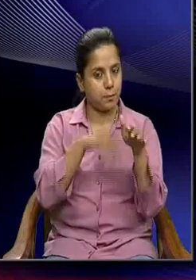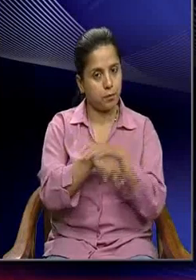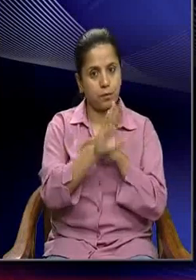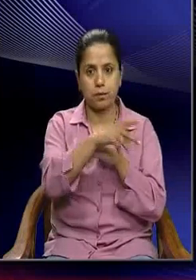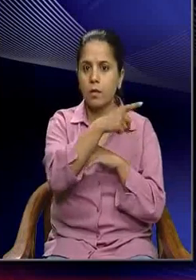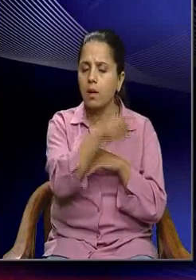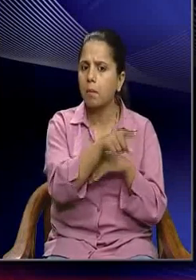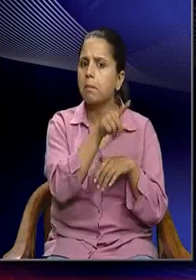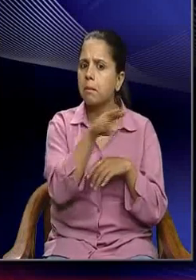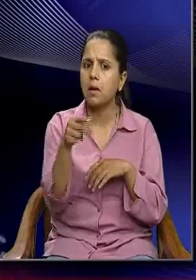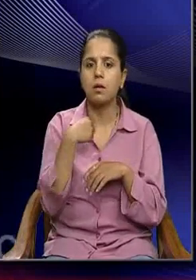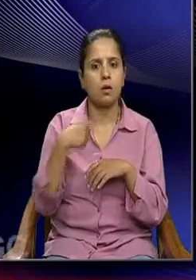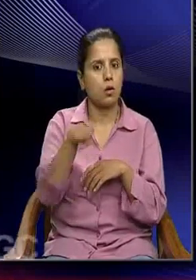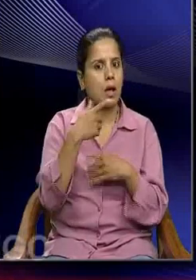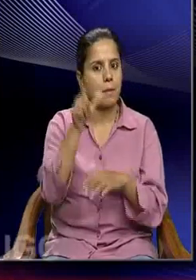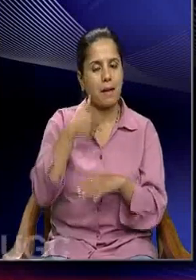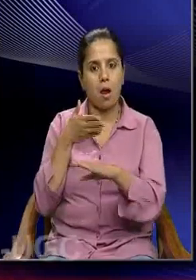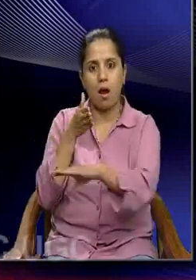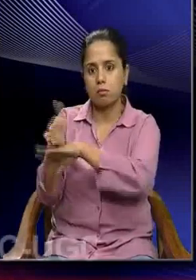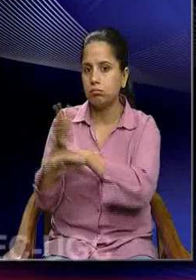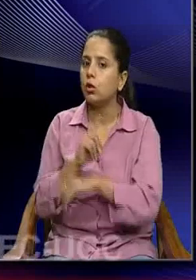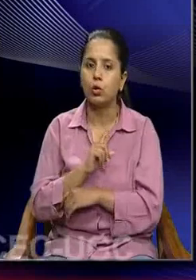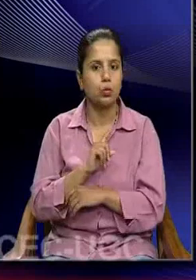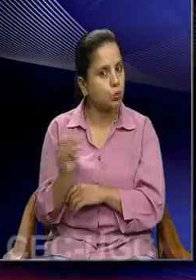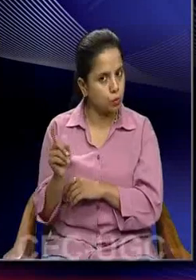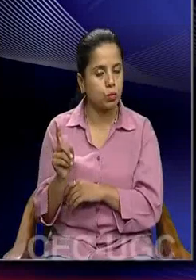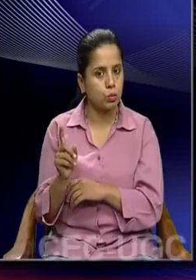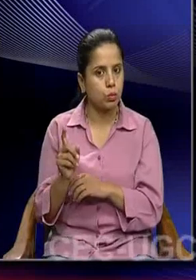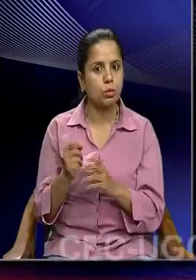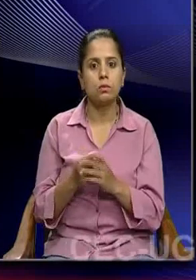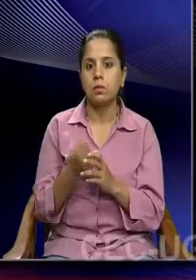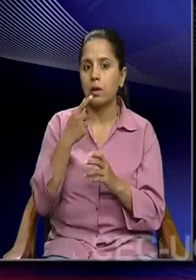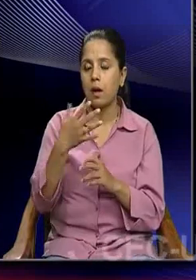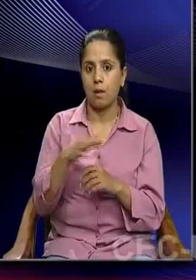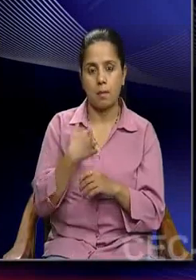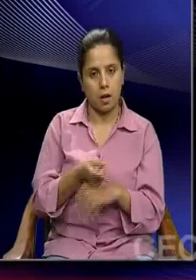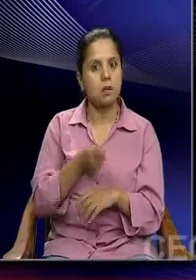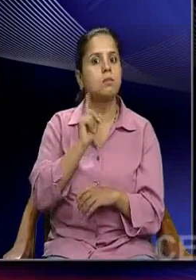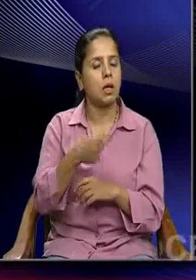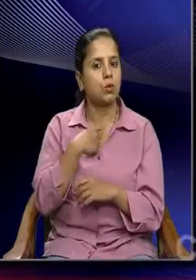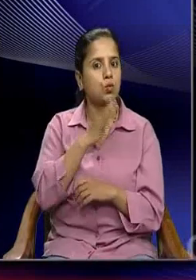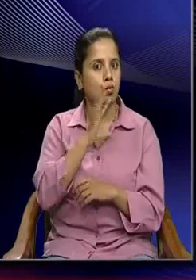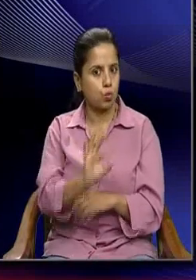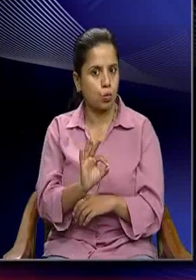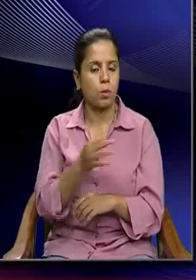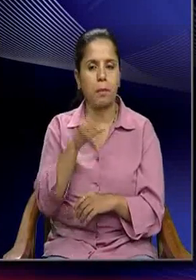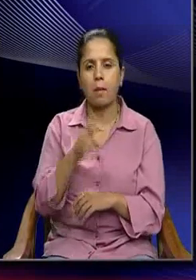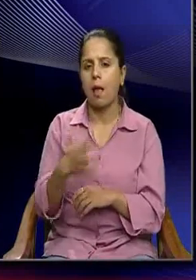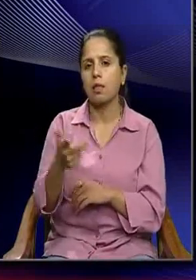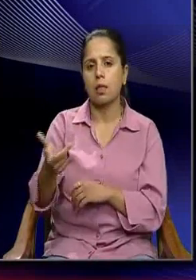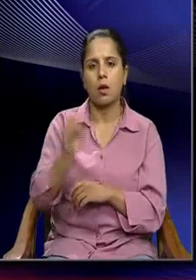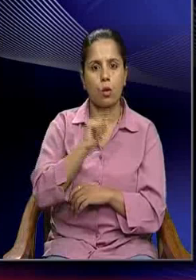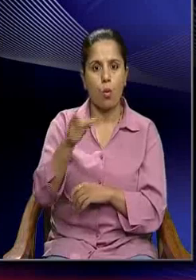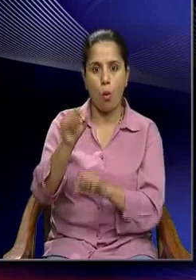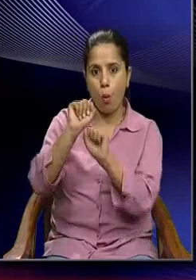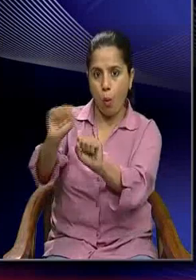includes that we should not harm others, we should be truthful, we should not steal something which belongs